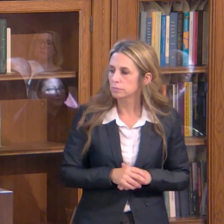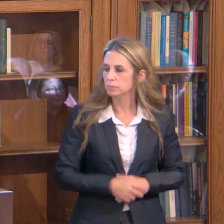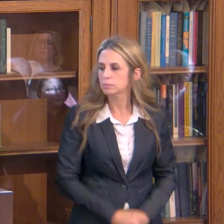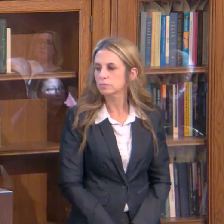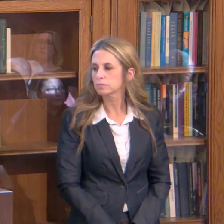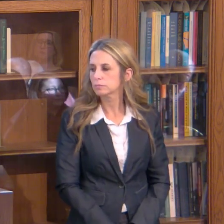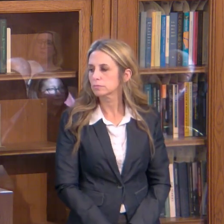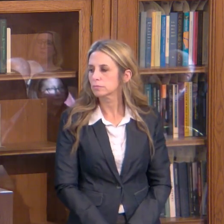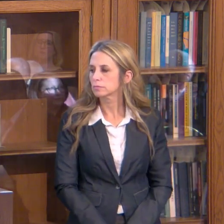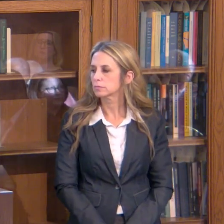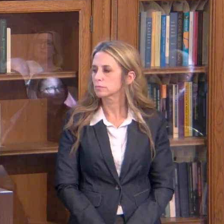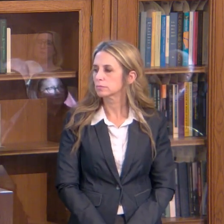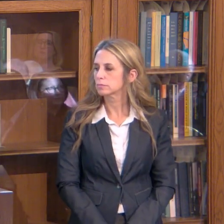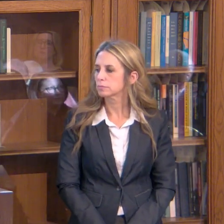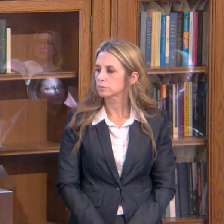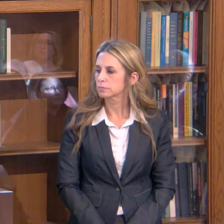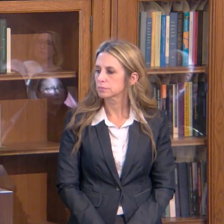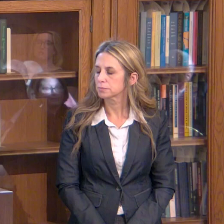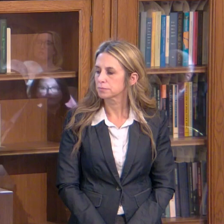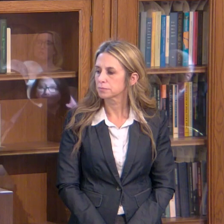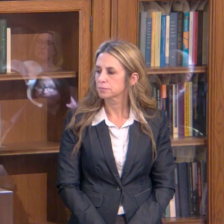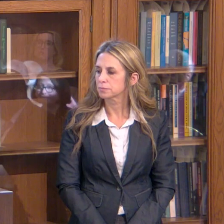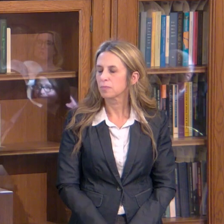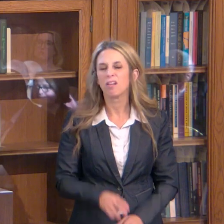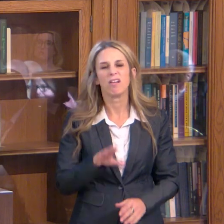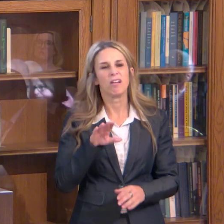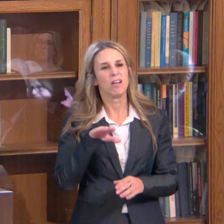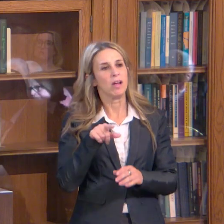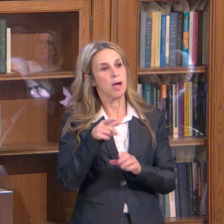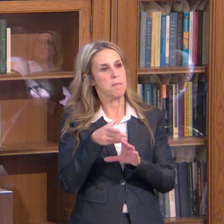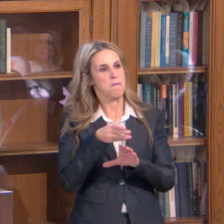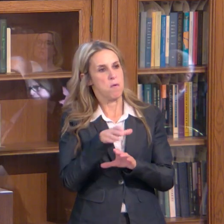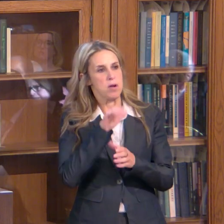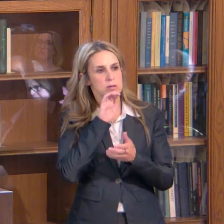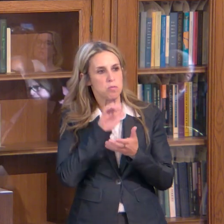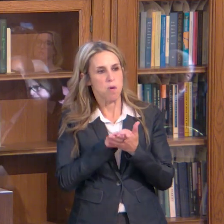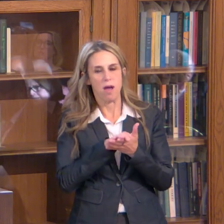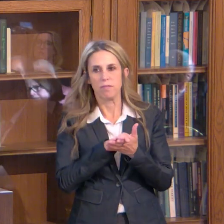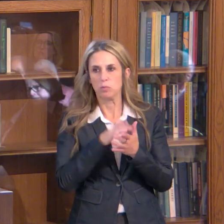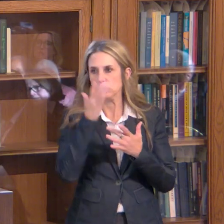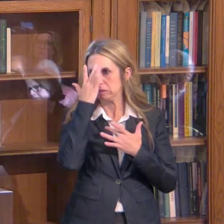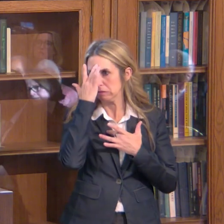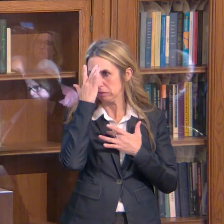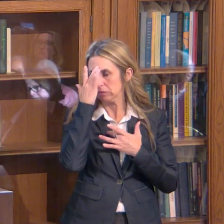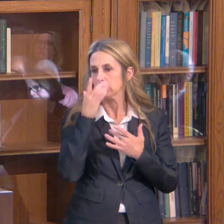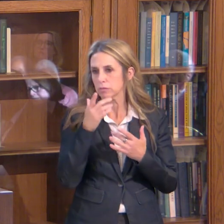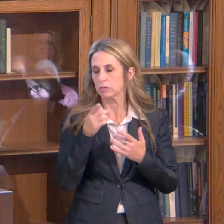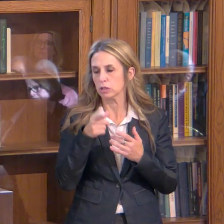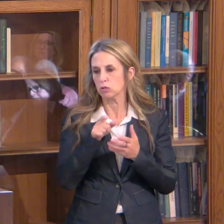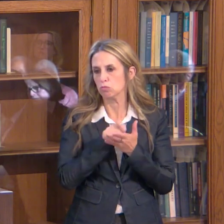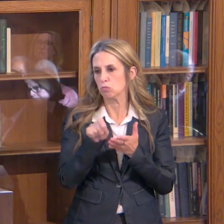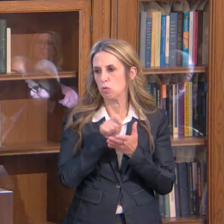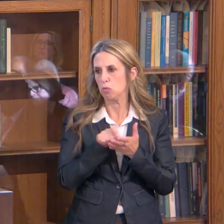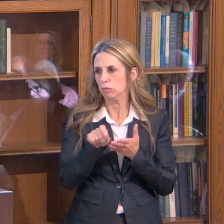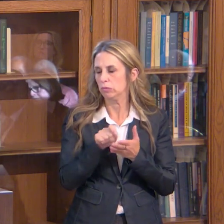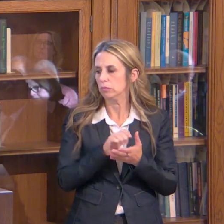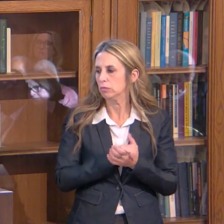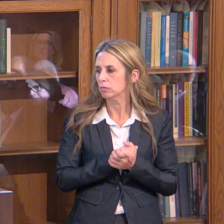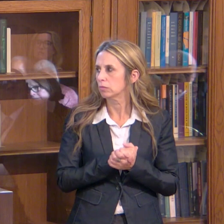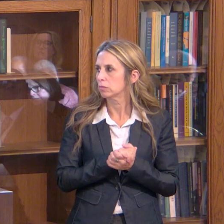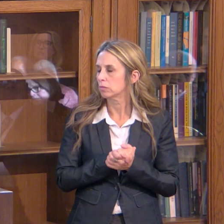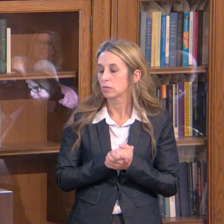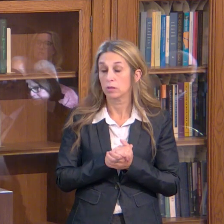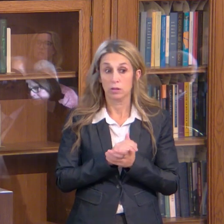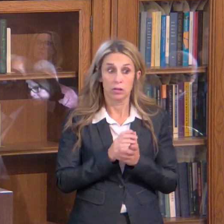and this is the time right before uh his wife was Ill Mr realia and uh in